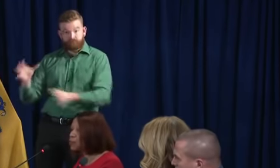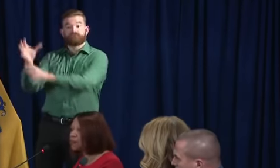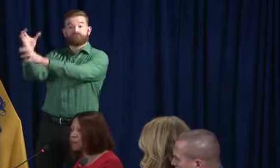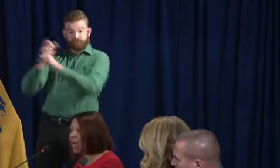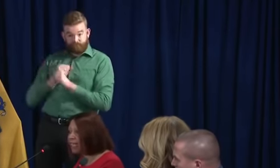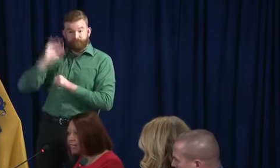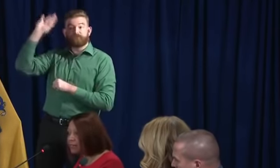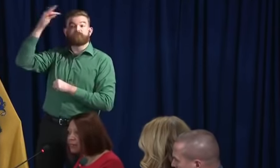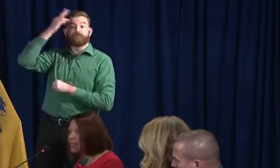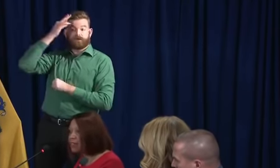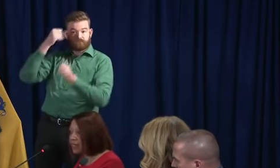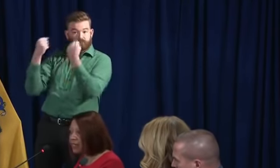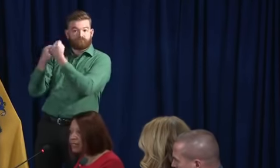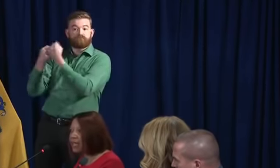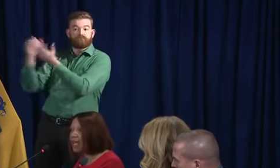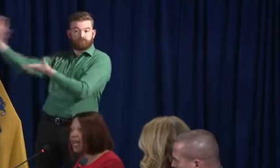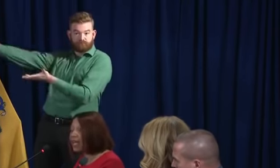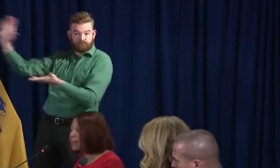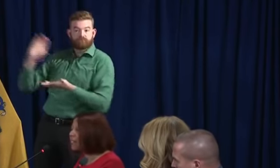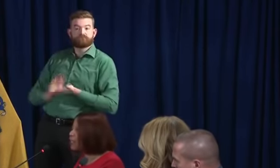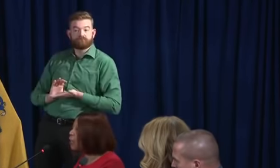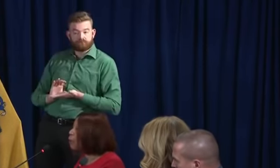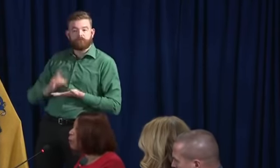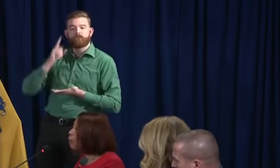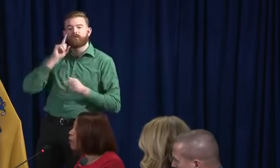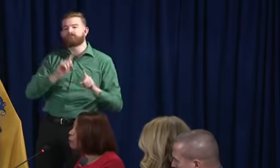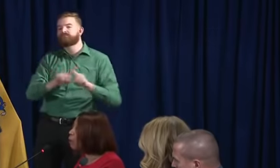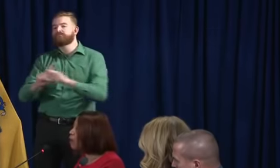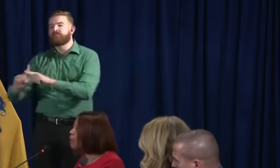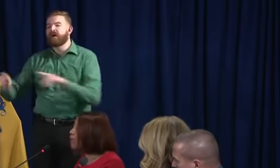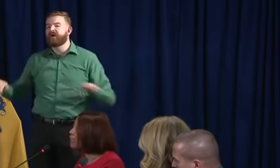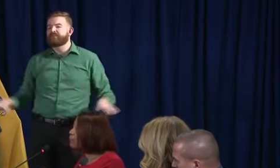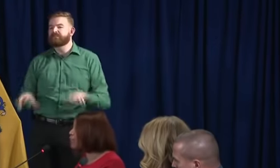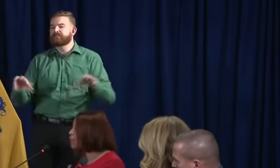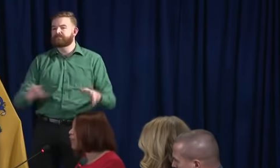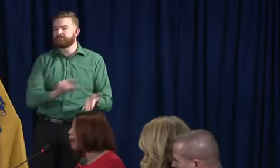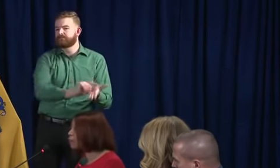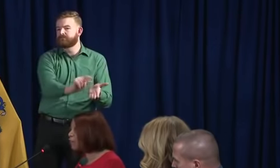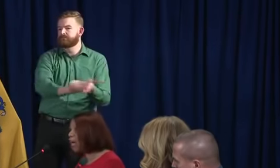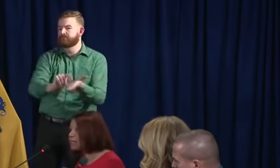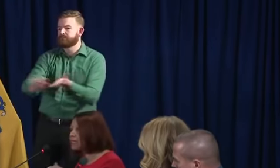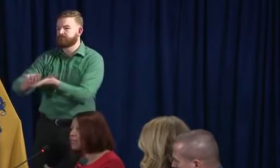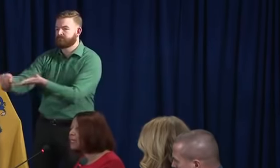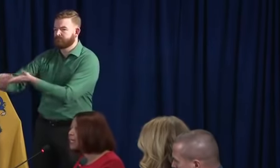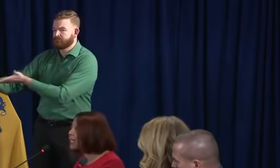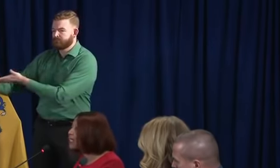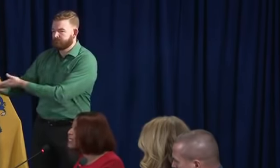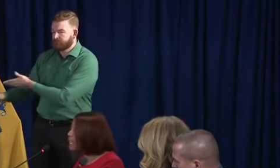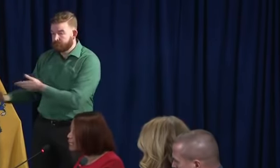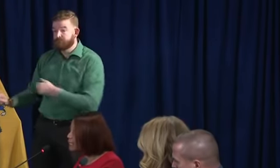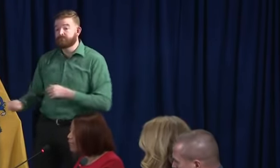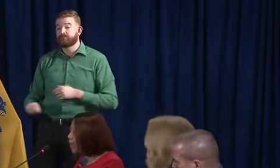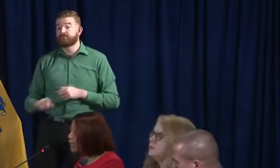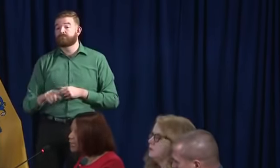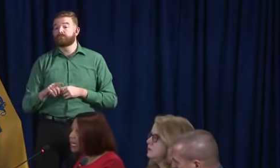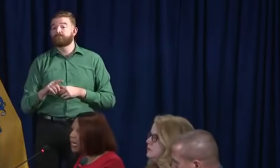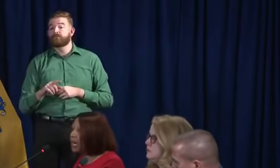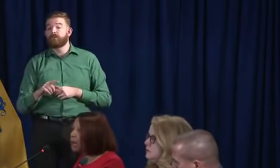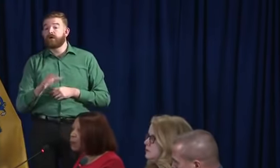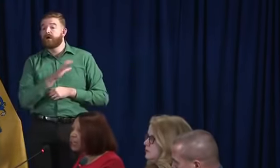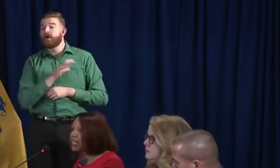to do a variety of things. And I think no one more than Commissioner Carol Johnson can attest to